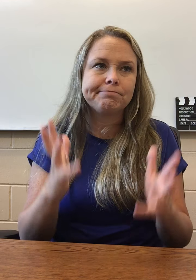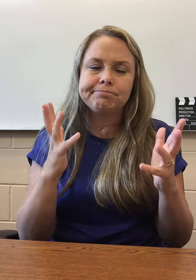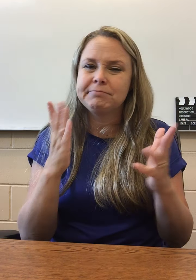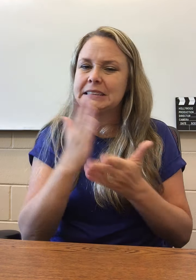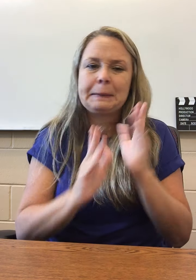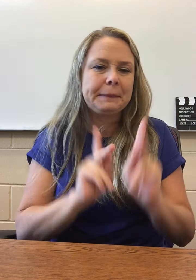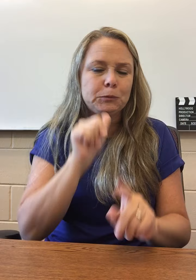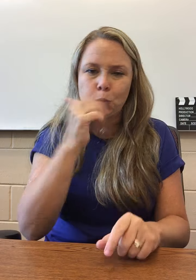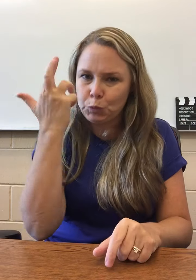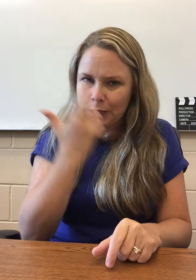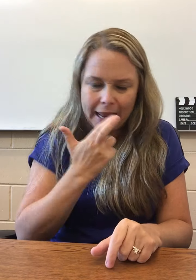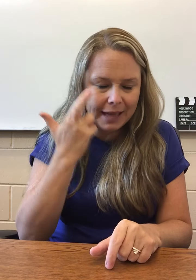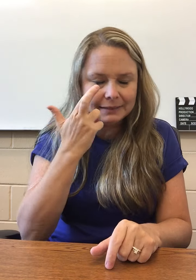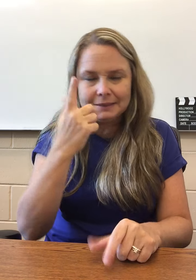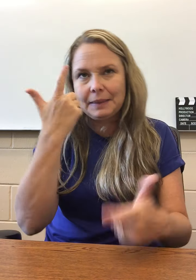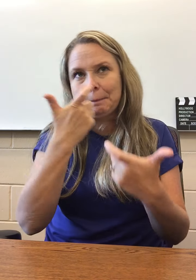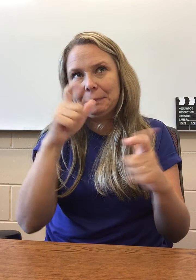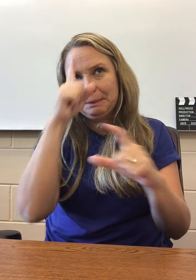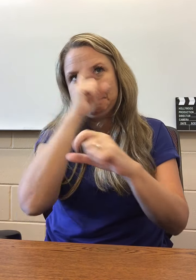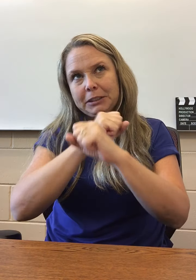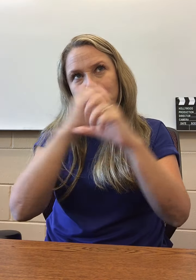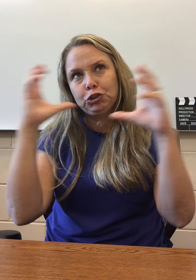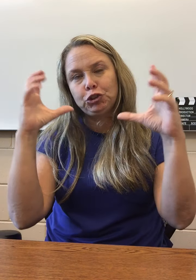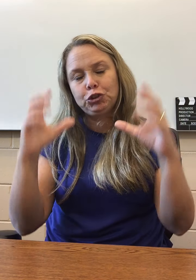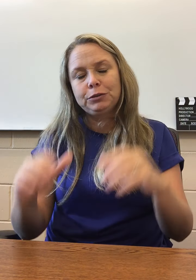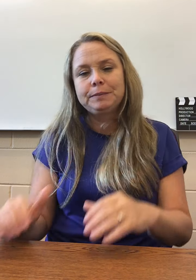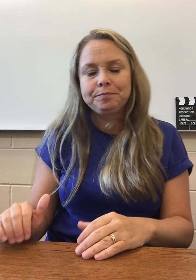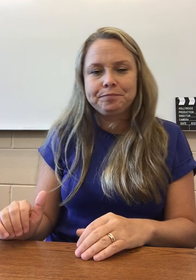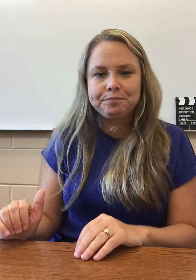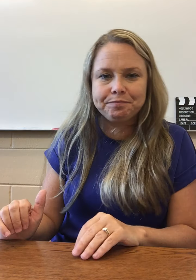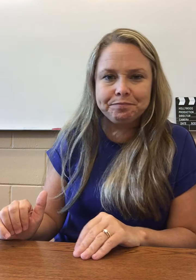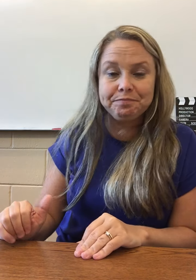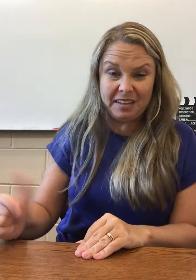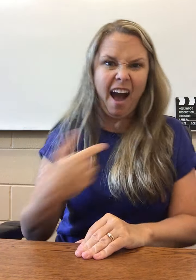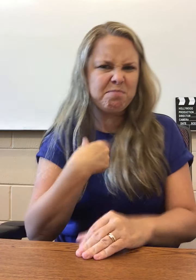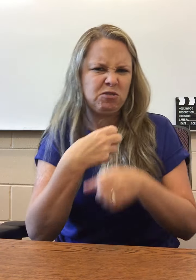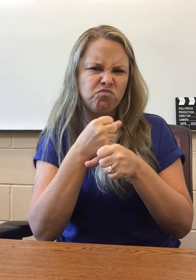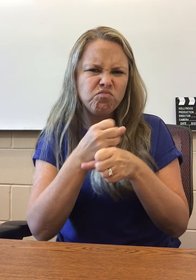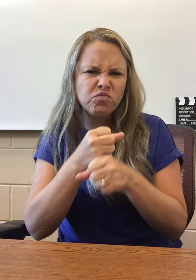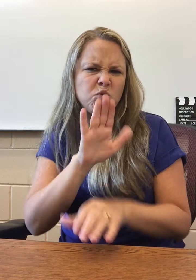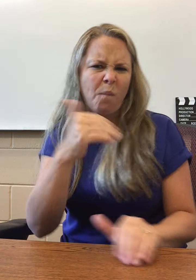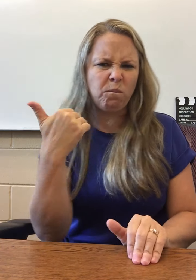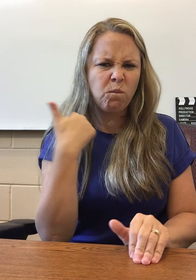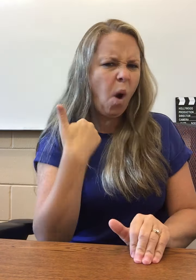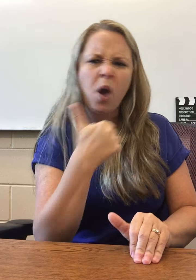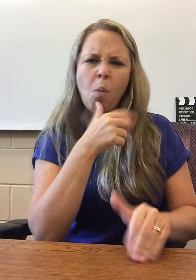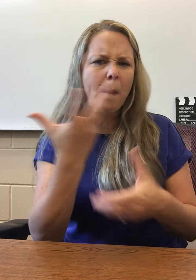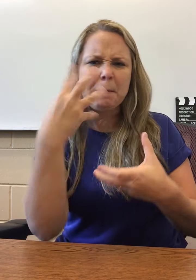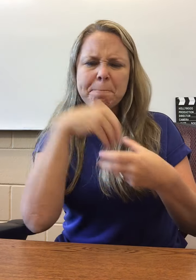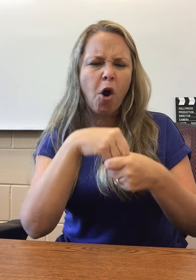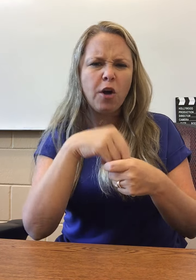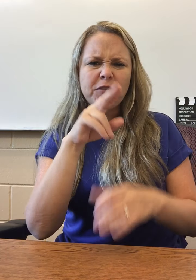realize that the big picture i've been yelled at it's my fault i don't want to be part of a union that can't negotiate more